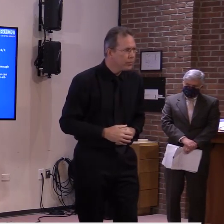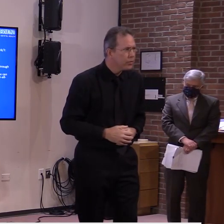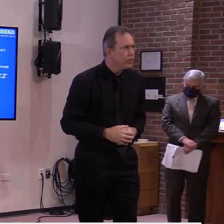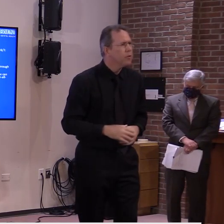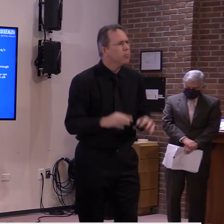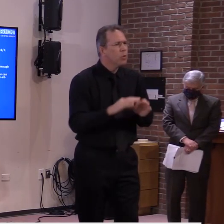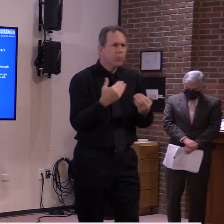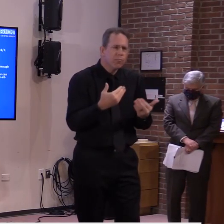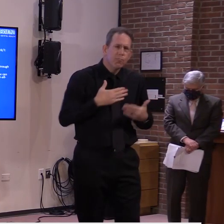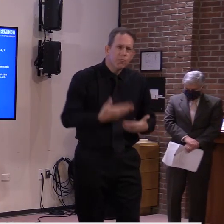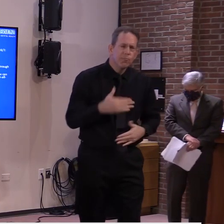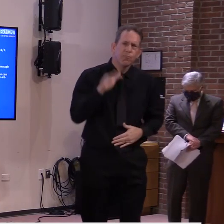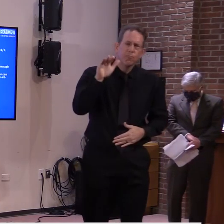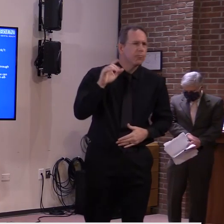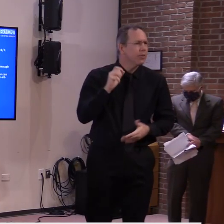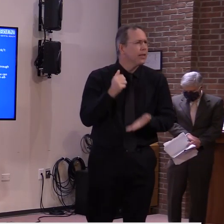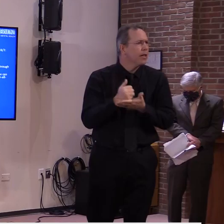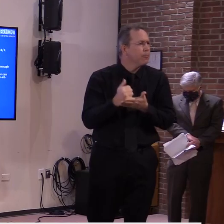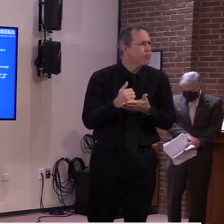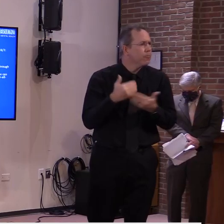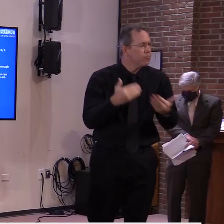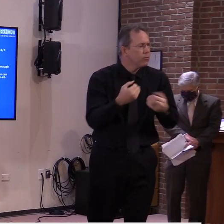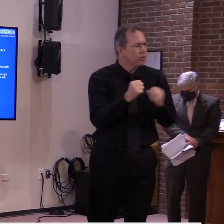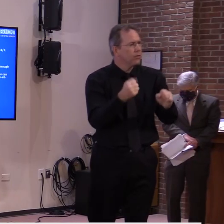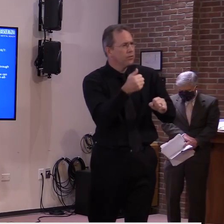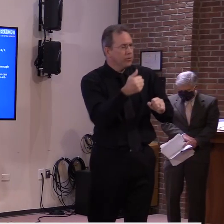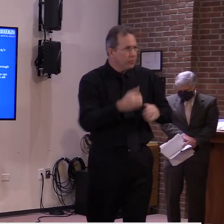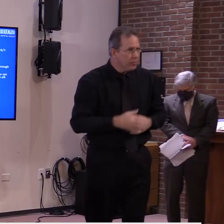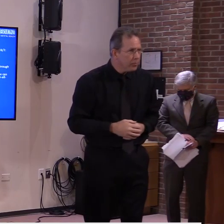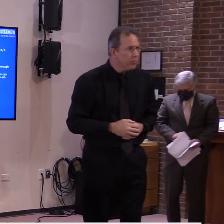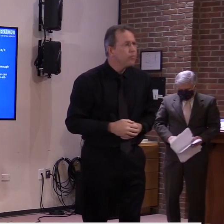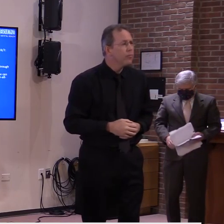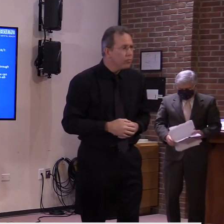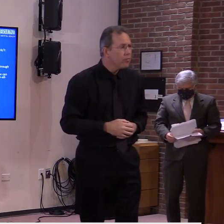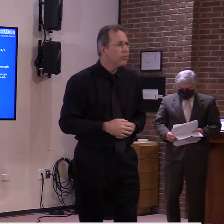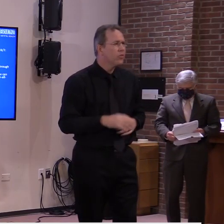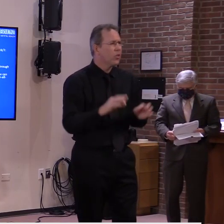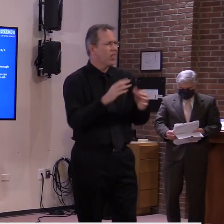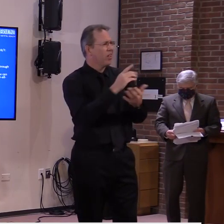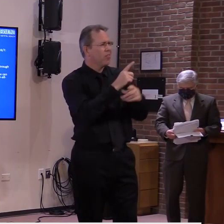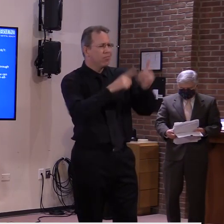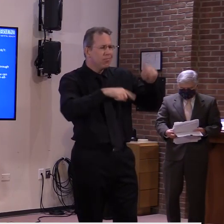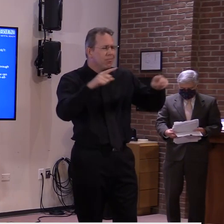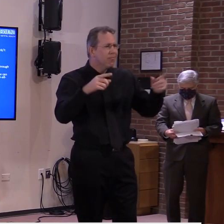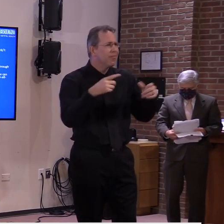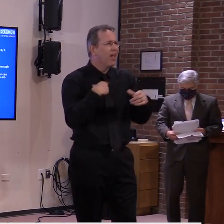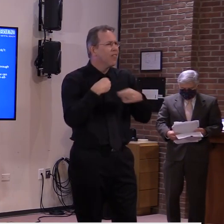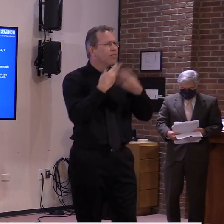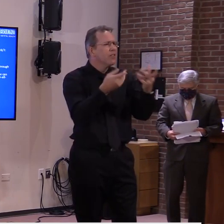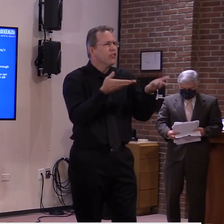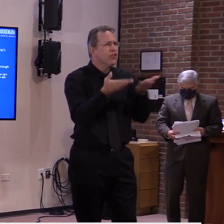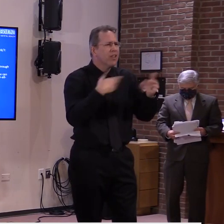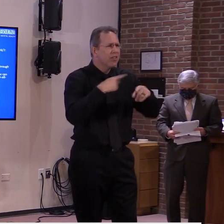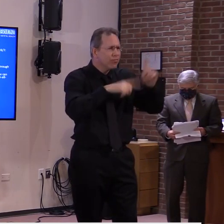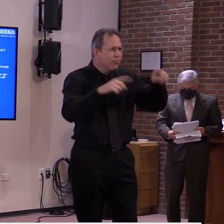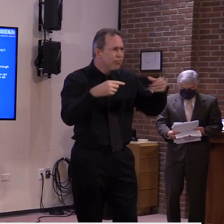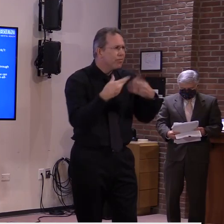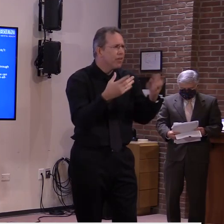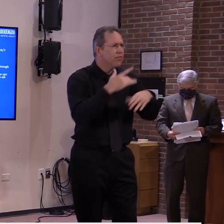We have a broad range of services and supports that are free and confidential and available to Vermonters on a daily